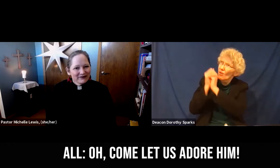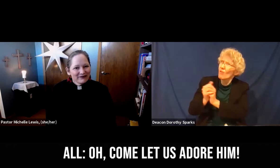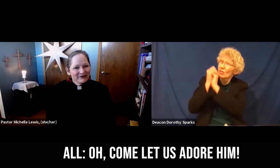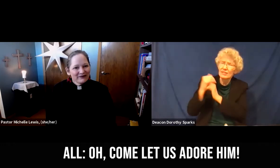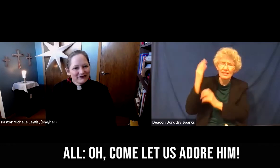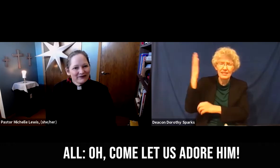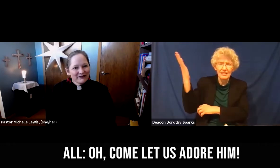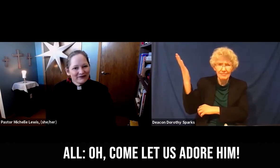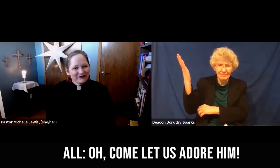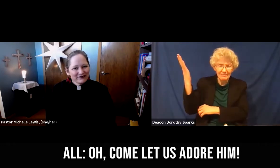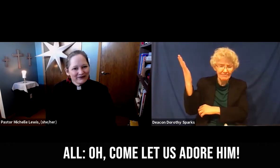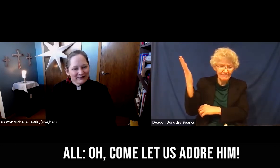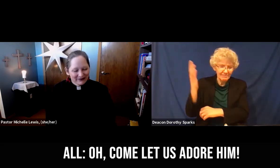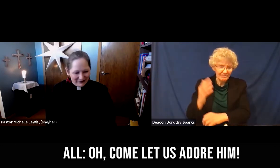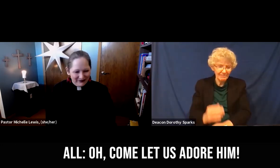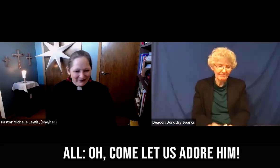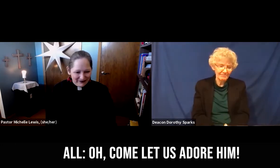Oh, come, let us adore him.